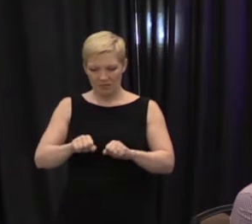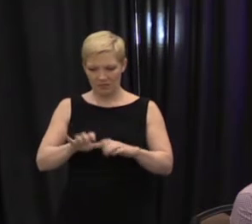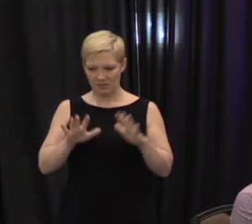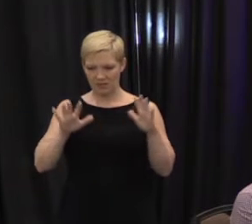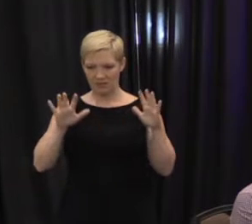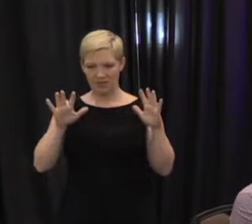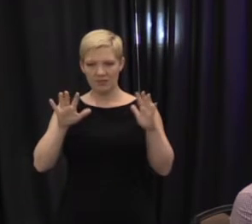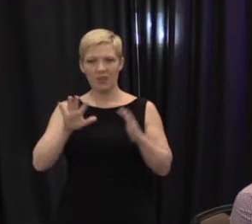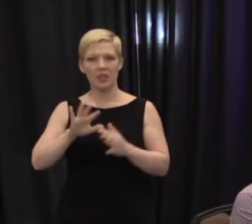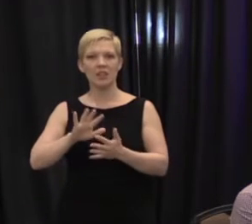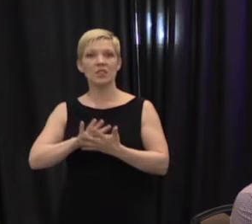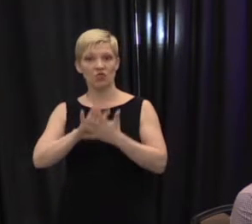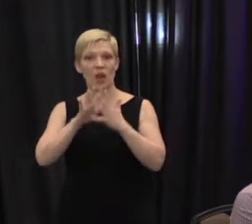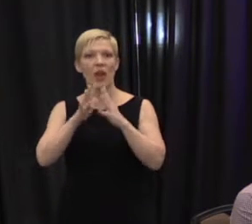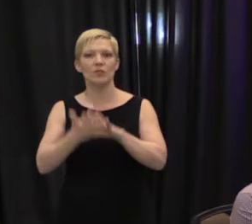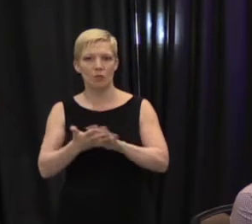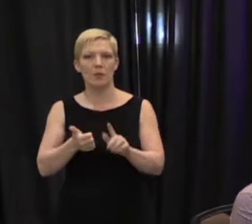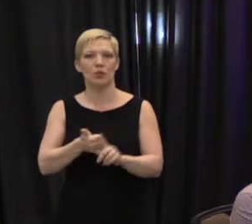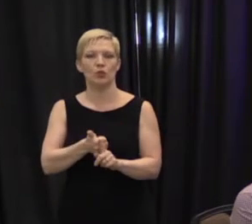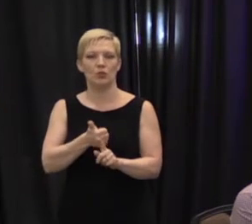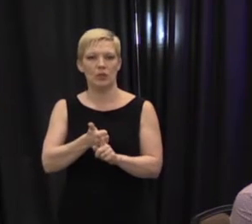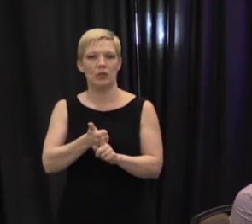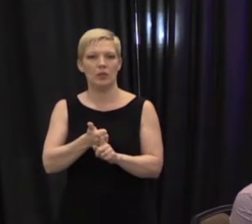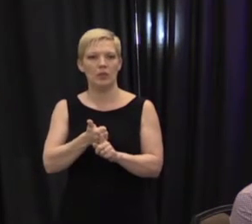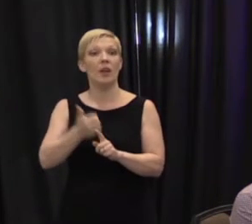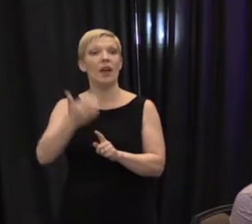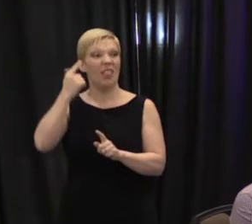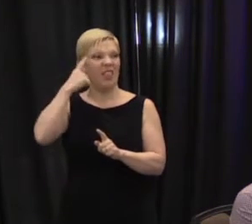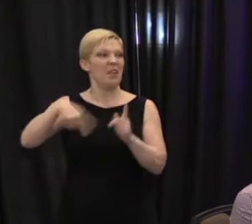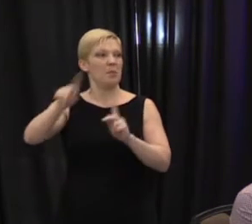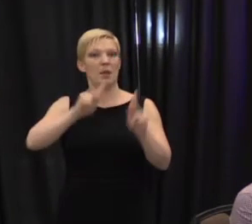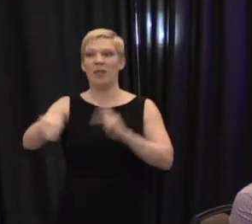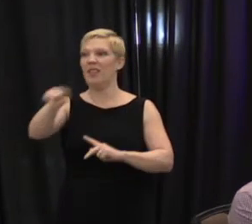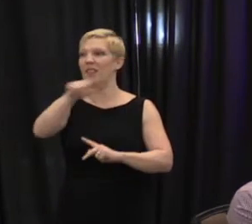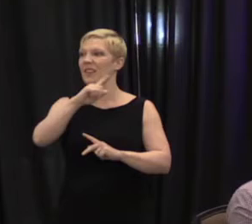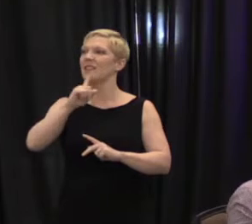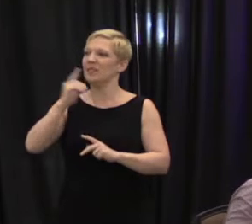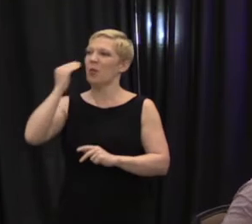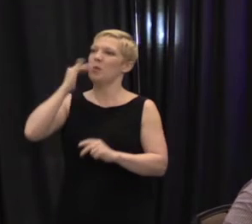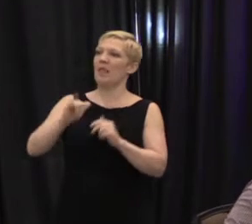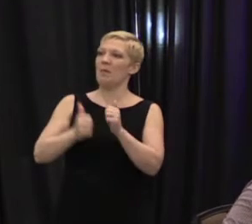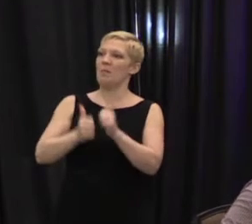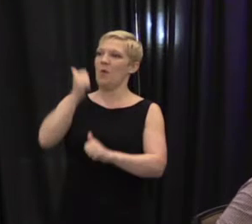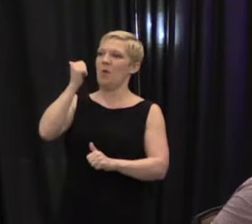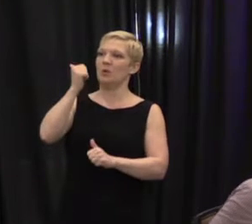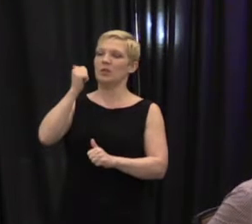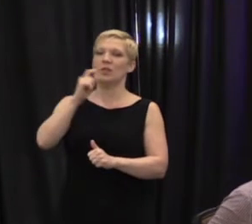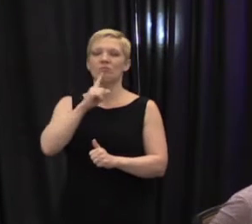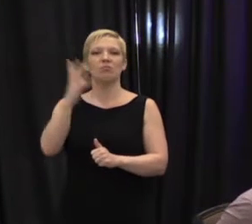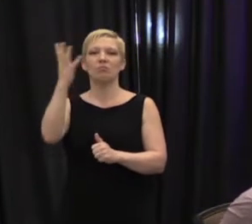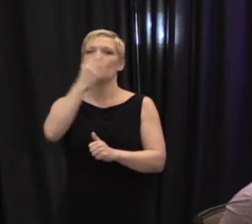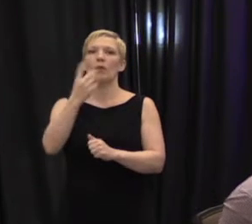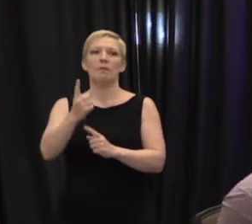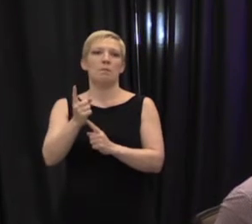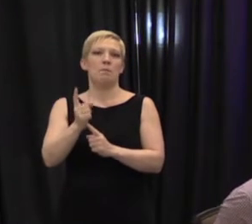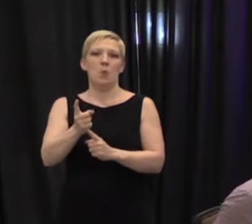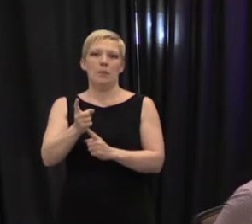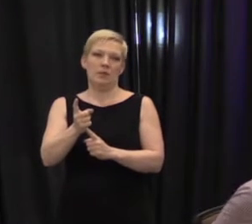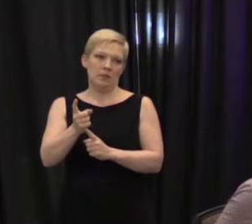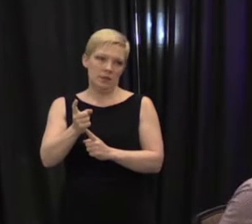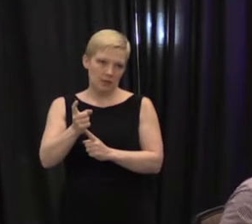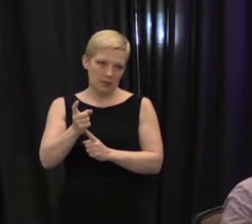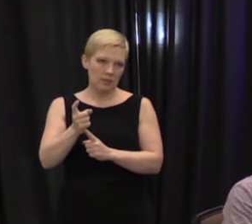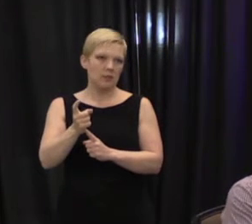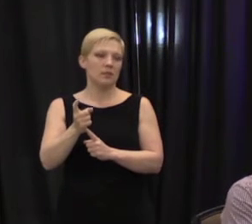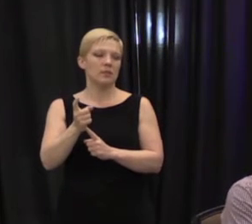in this room, or at least half of us, know that better than most. Surrender's not defeat, right? It's this beautiful moment.